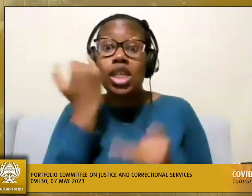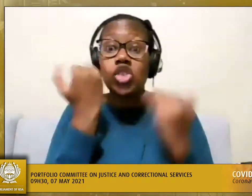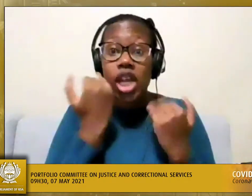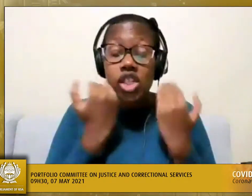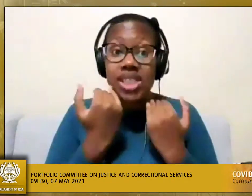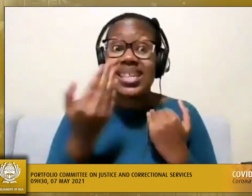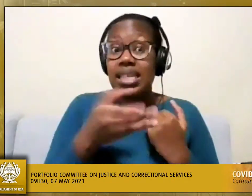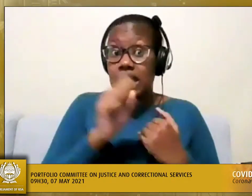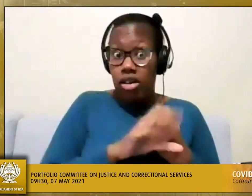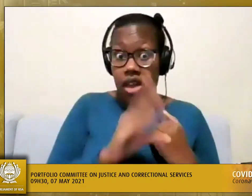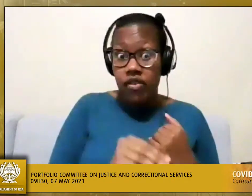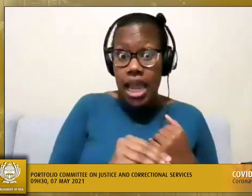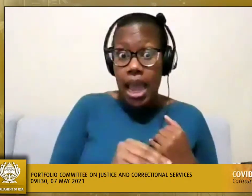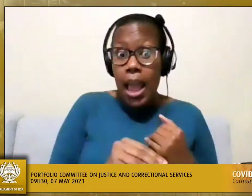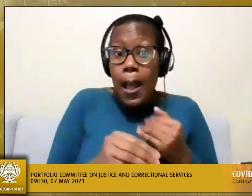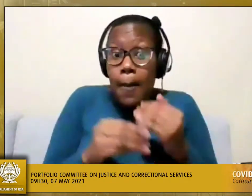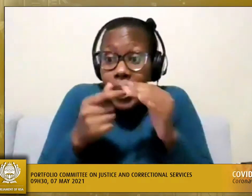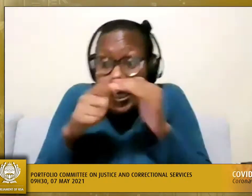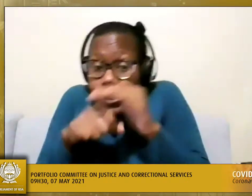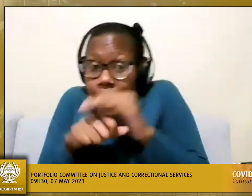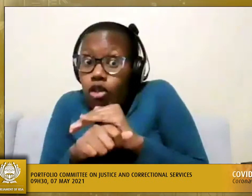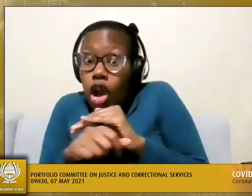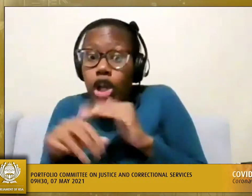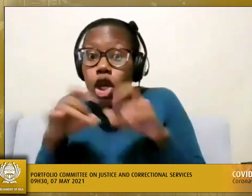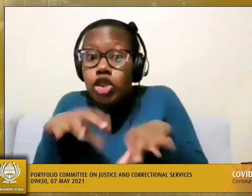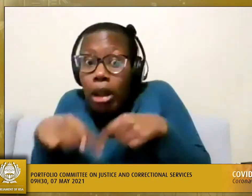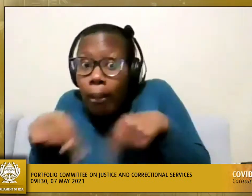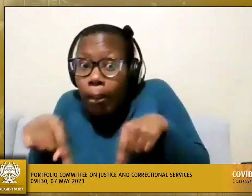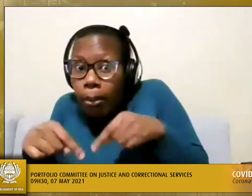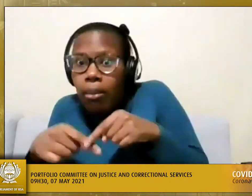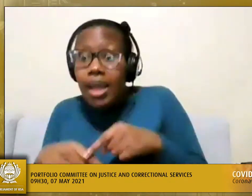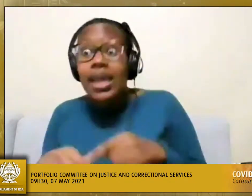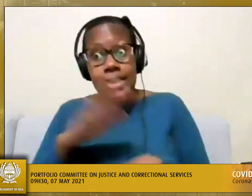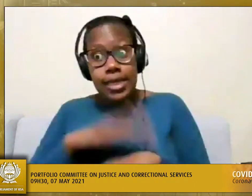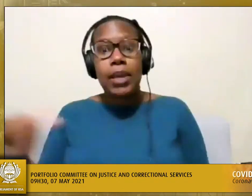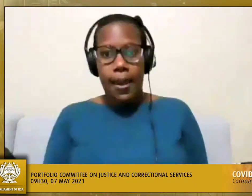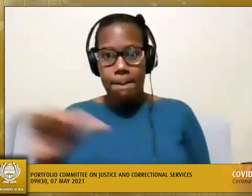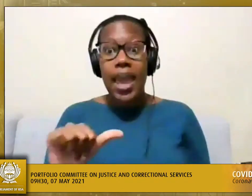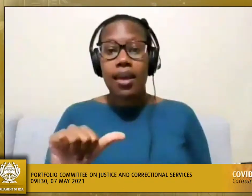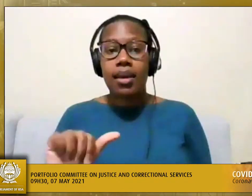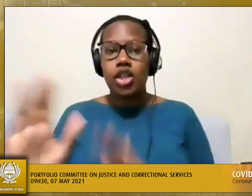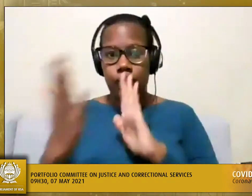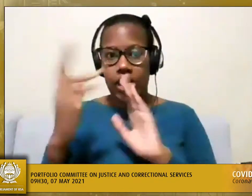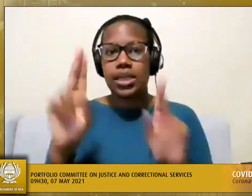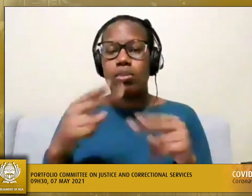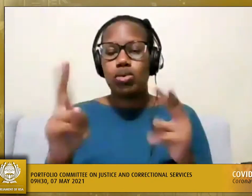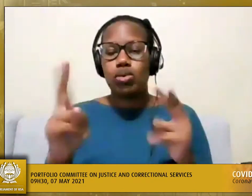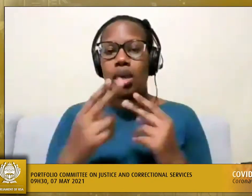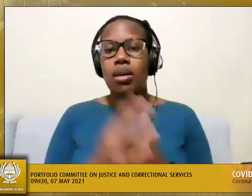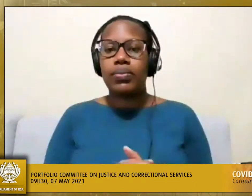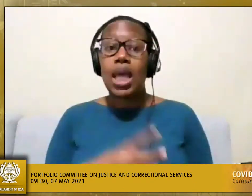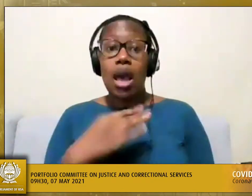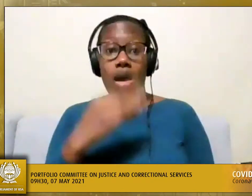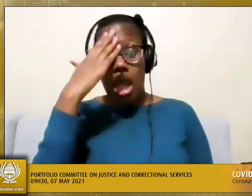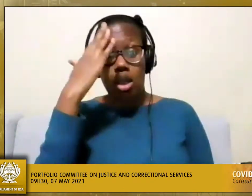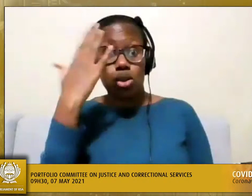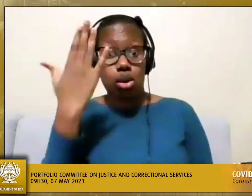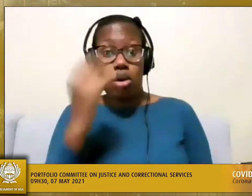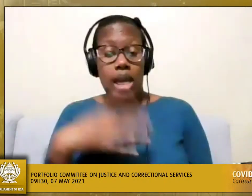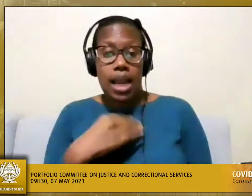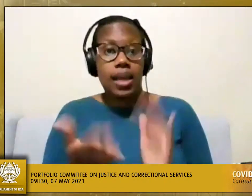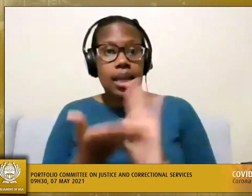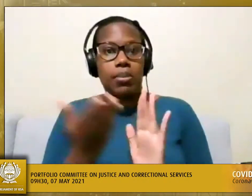Africa while he's cowering under a rock somewhere in Australia stami came back to face the music I'd like to know I'd like an